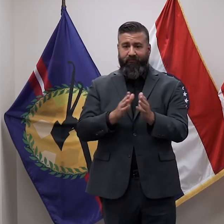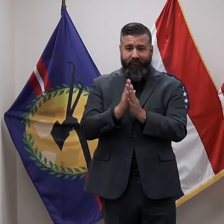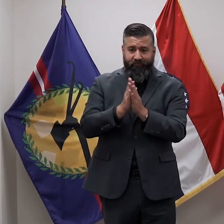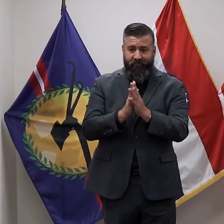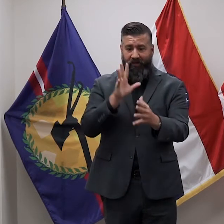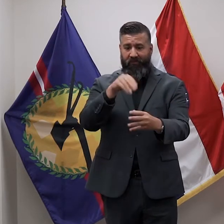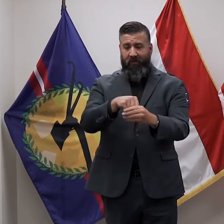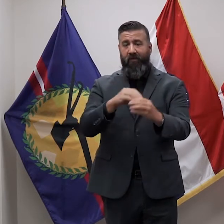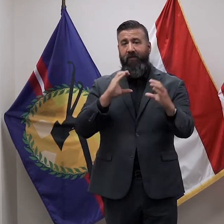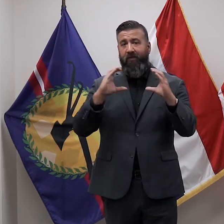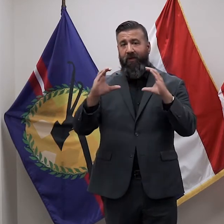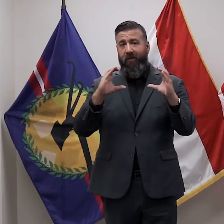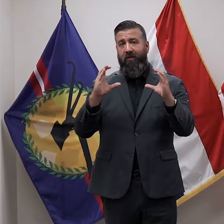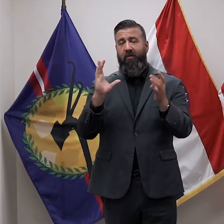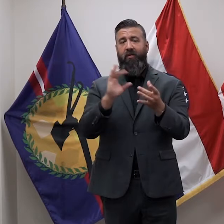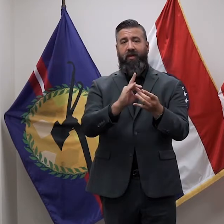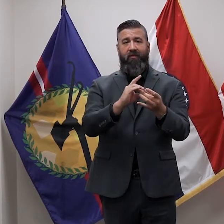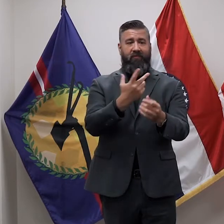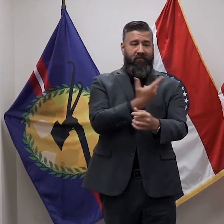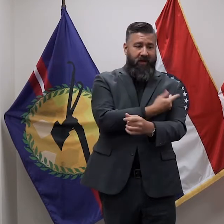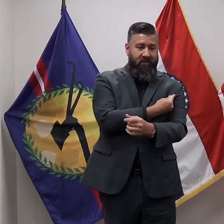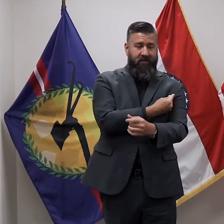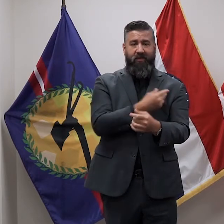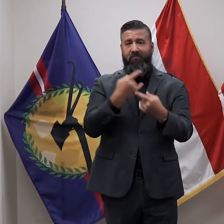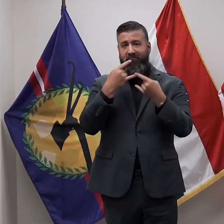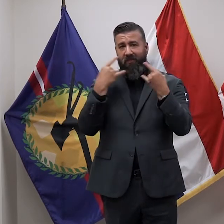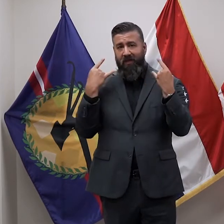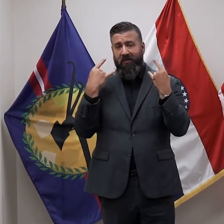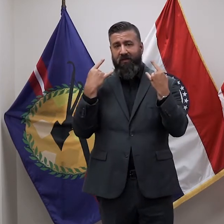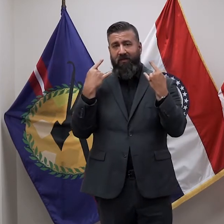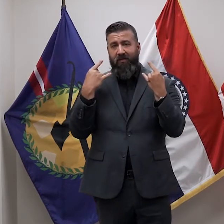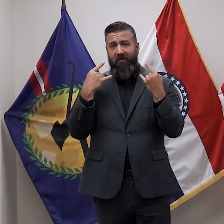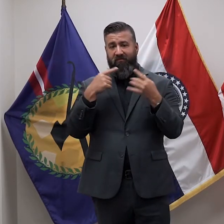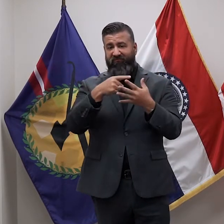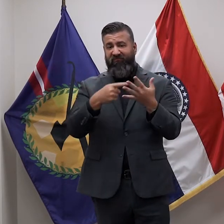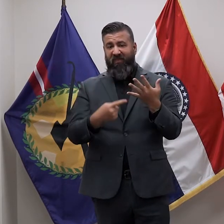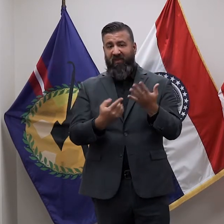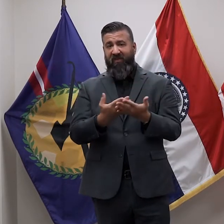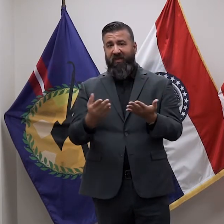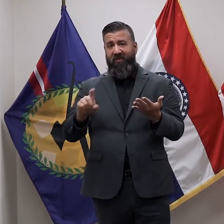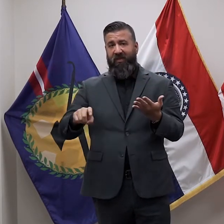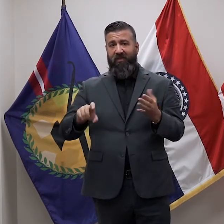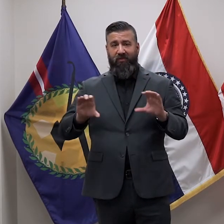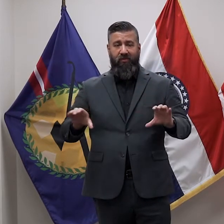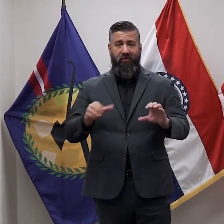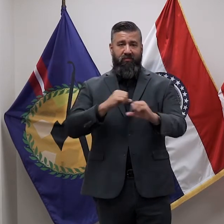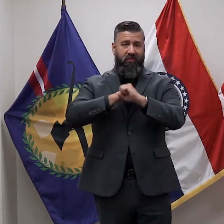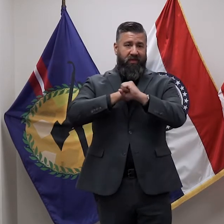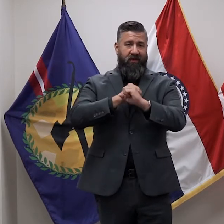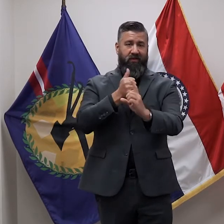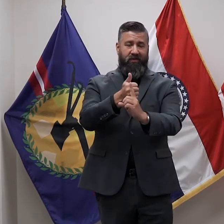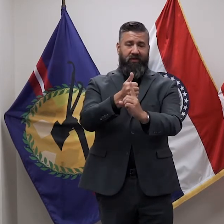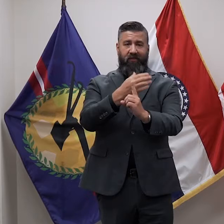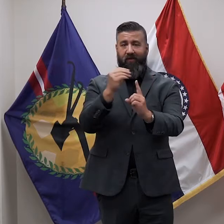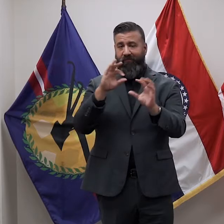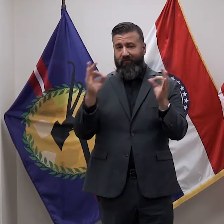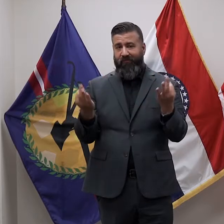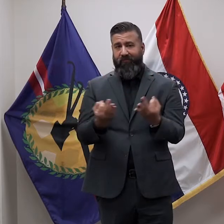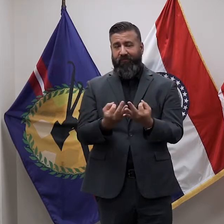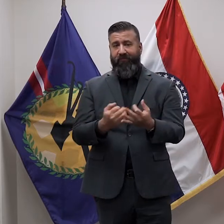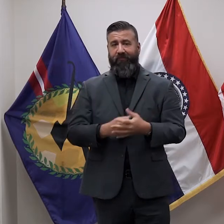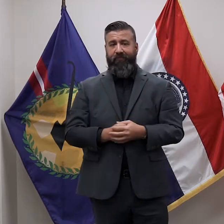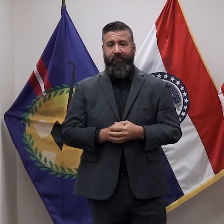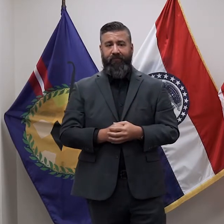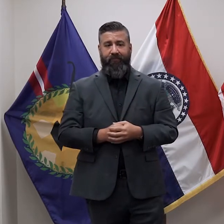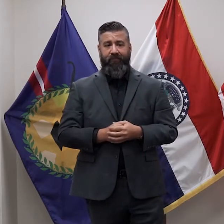conversation around vaccines, around wearing a mask, and all the things you need to do to protect yourself and your loved ones.